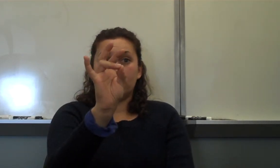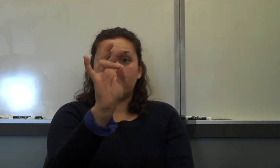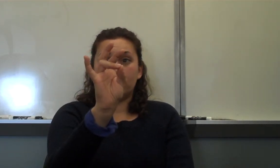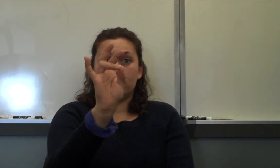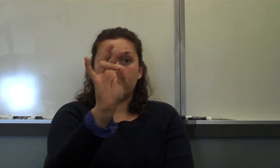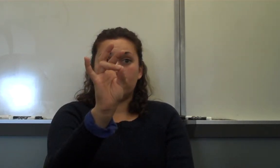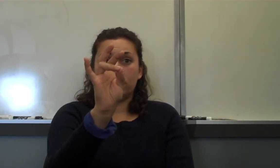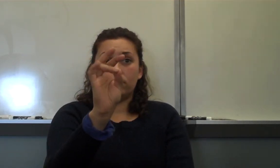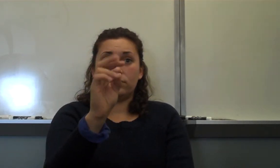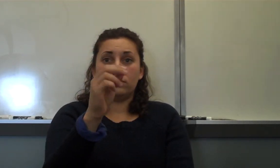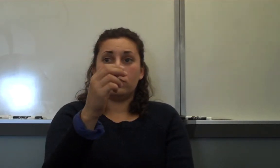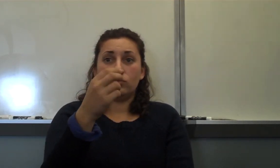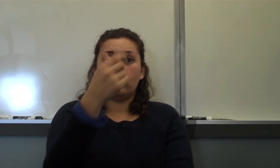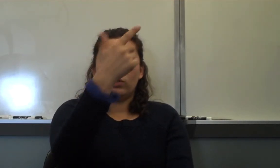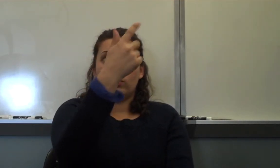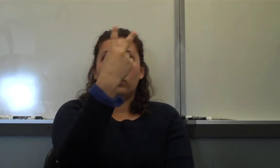21. 21 and 2.